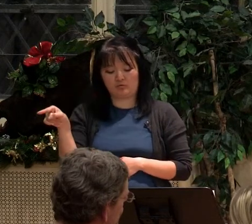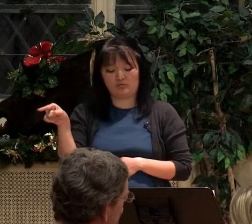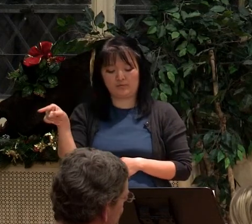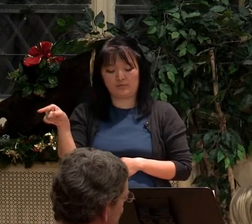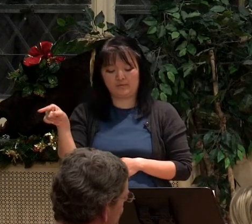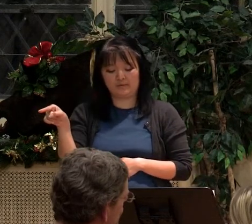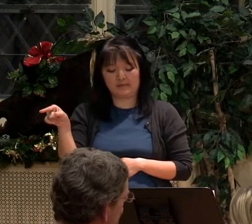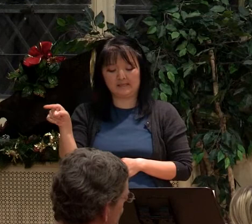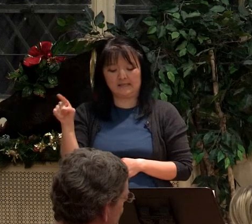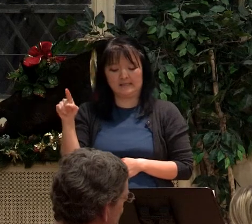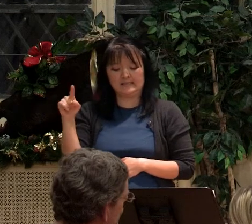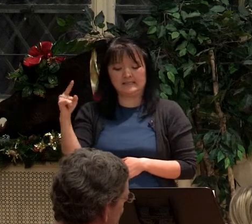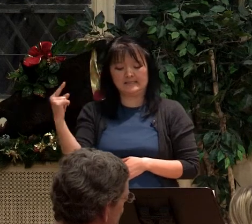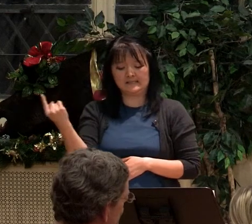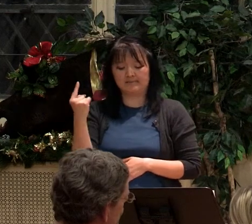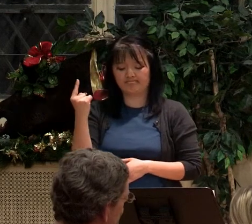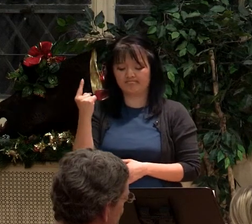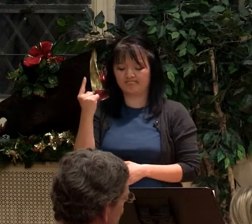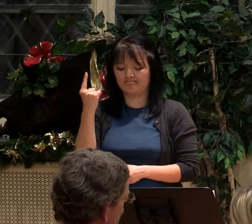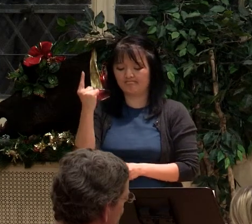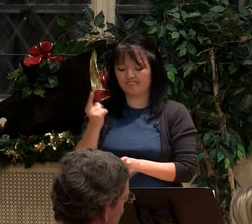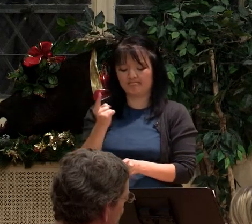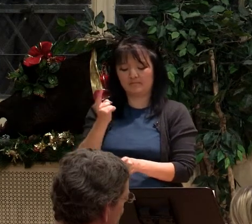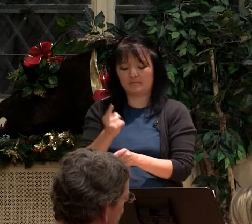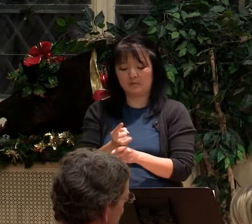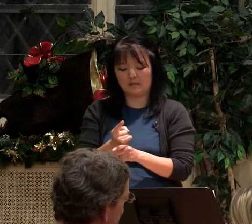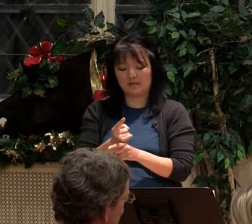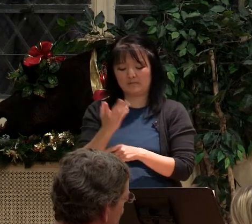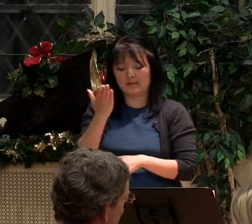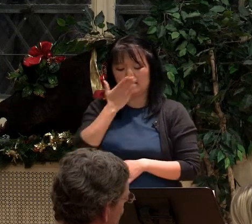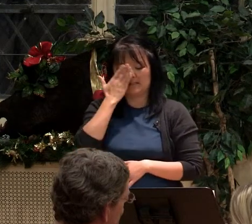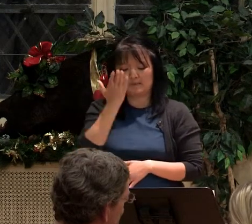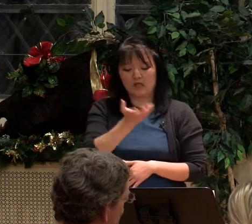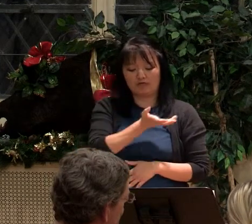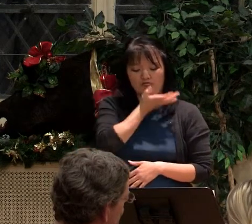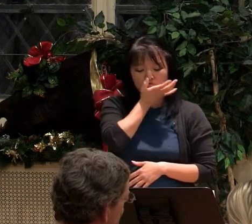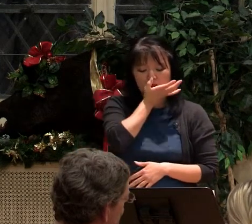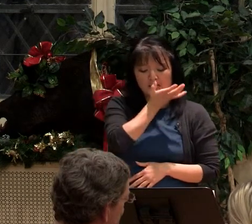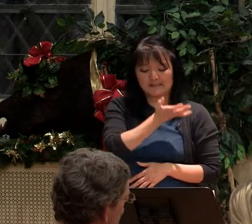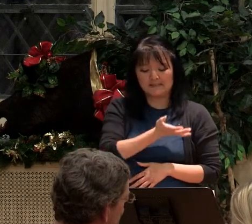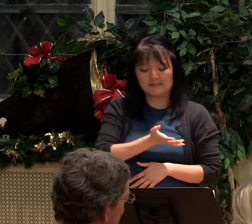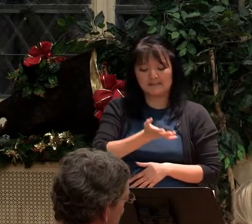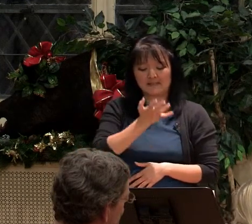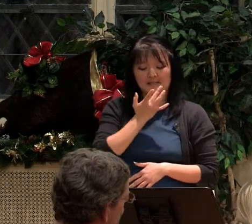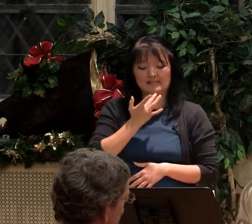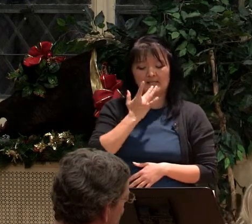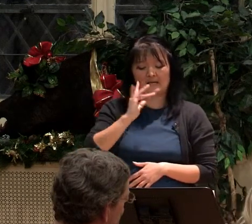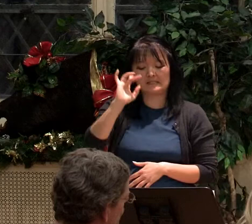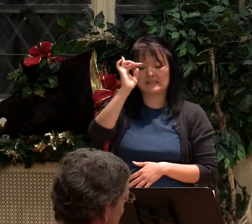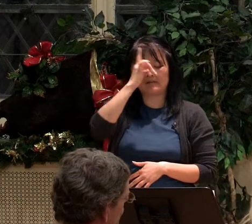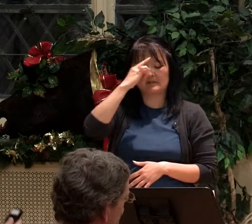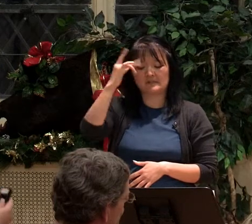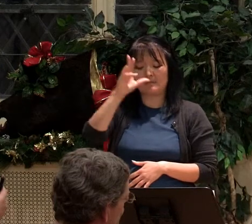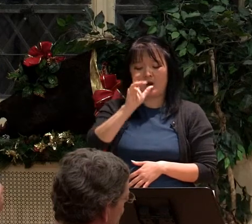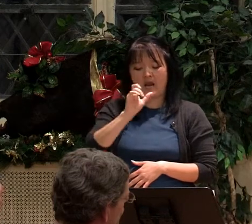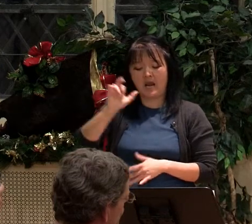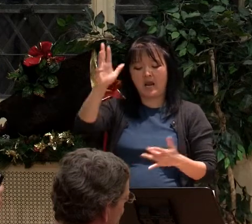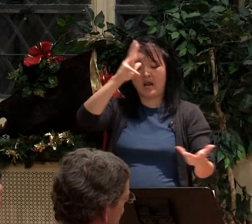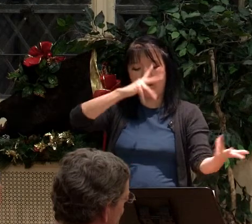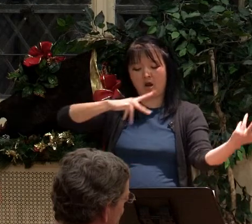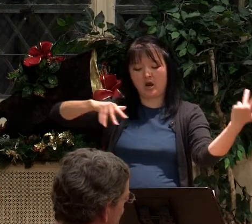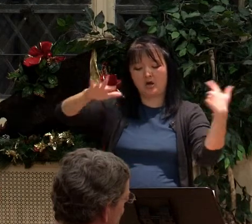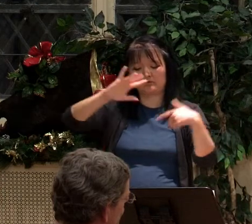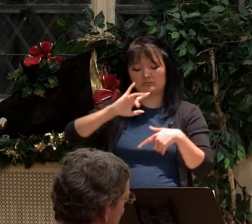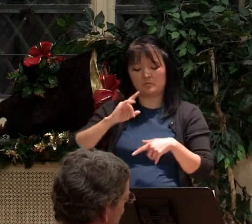There is something so right about the smell of grass and the taste of summer air. So